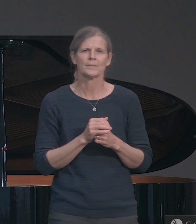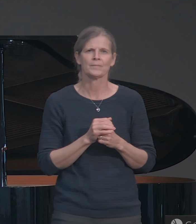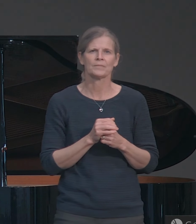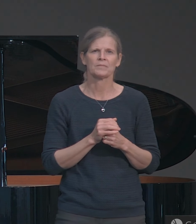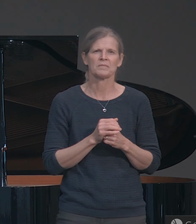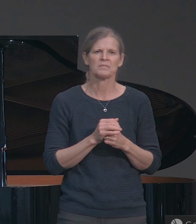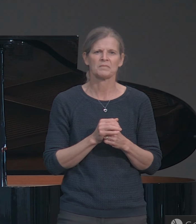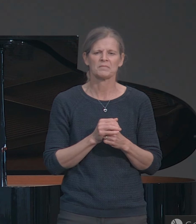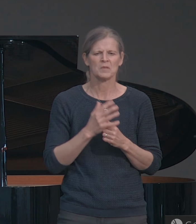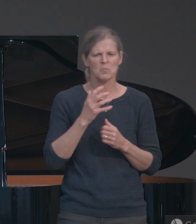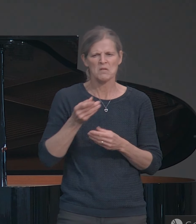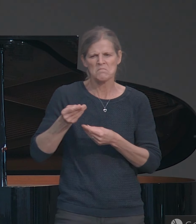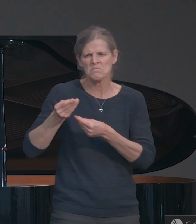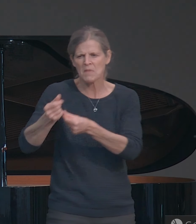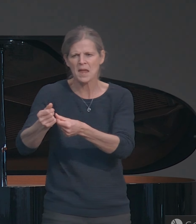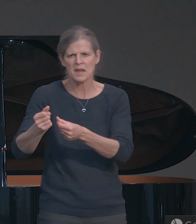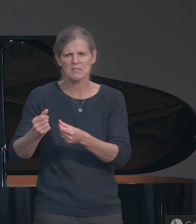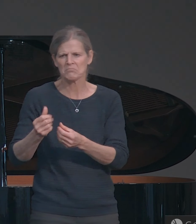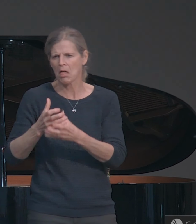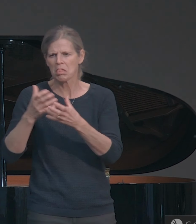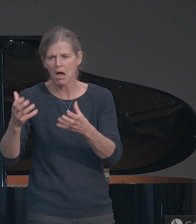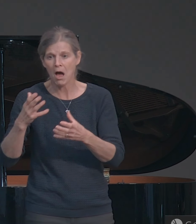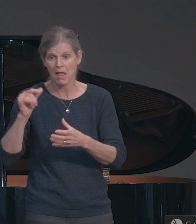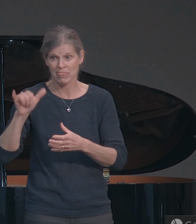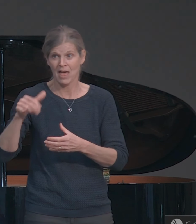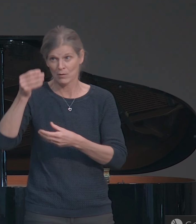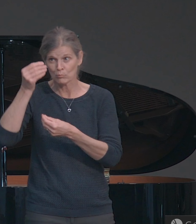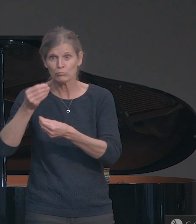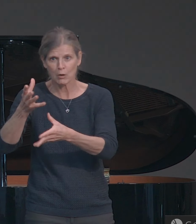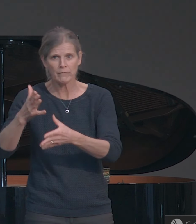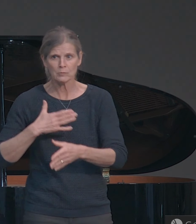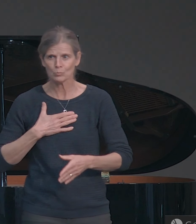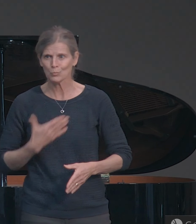It's going to pay him the big bucks, and the prophet was willing to do it.